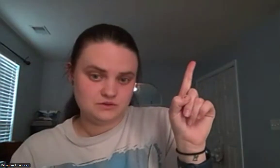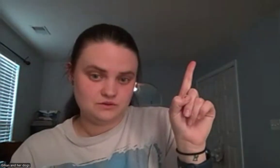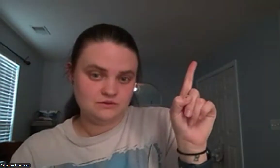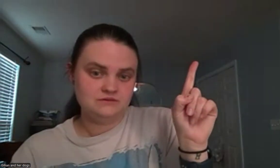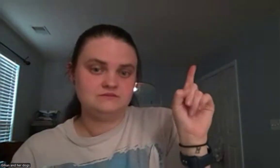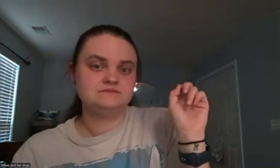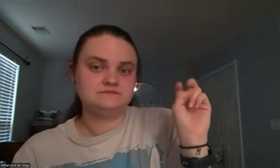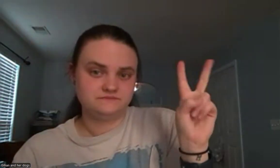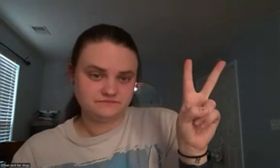2,